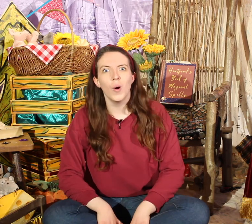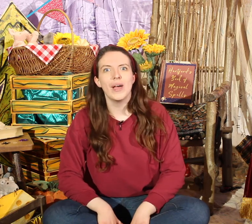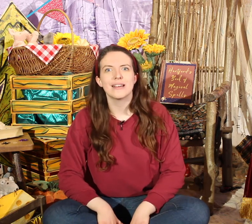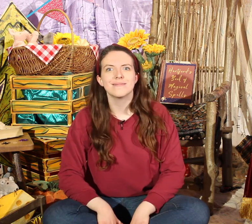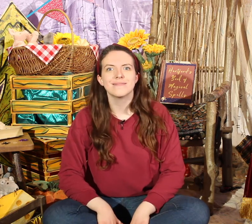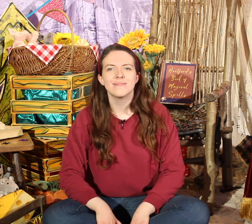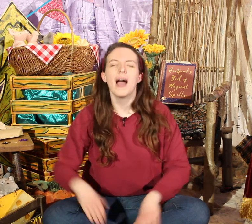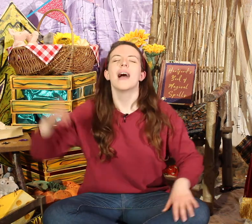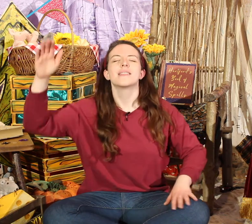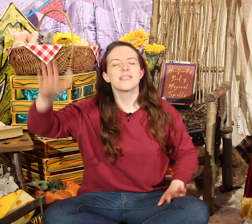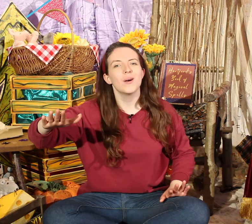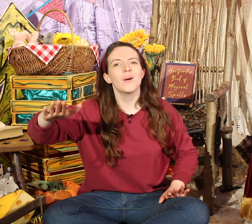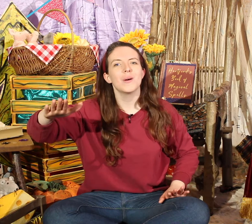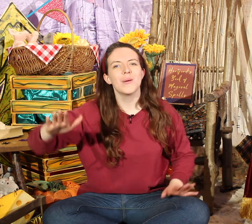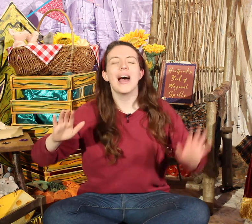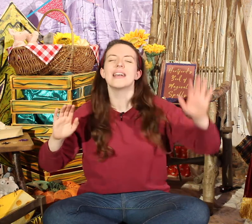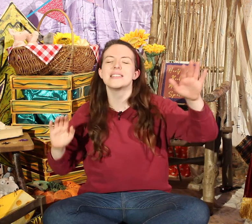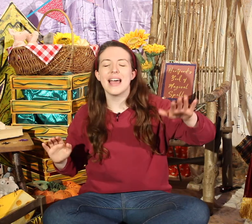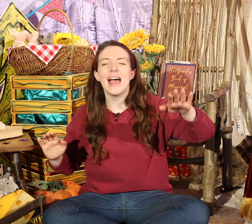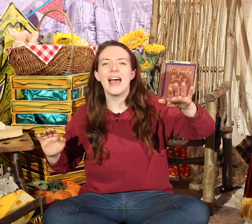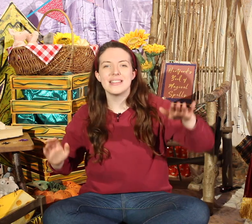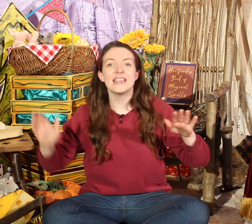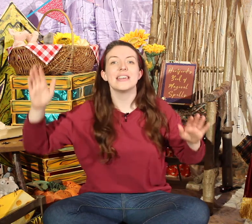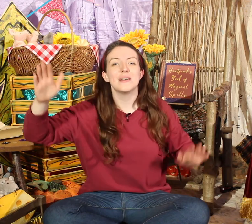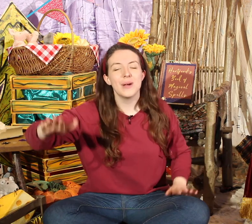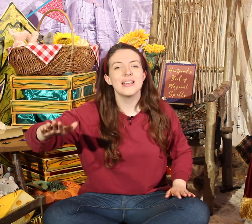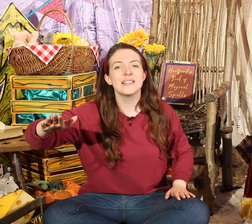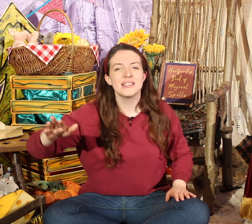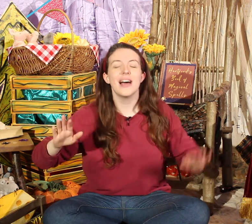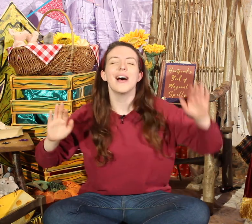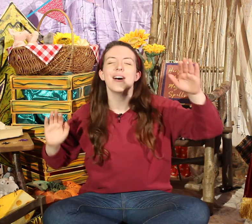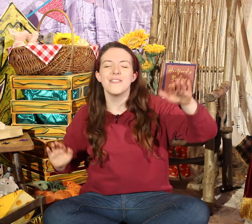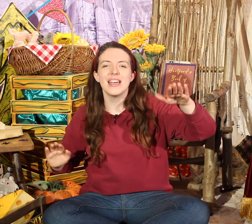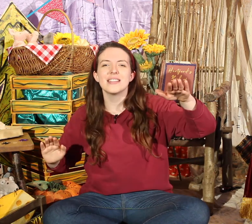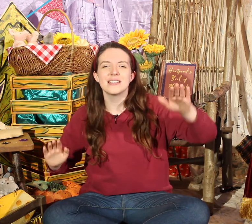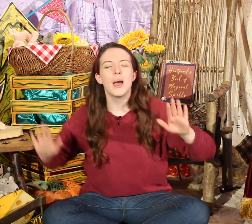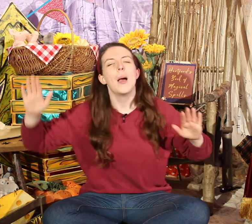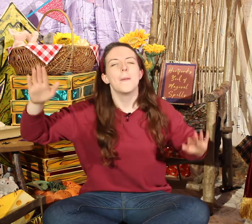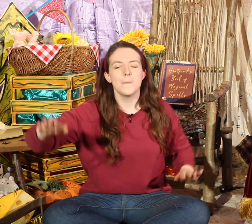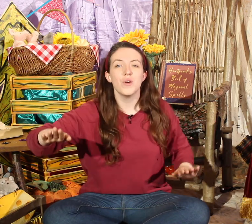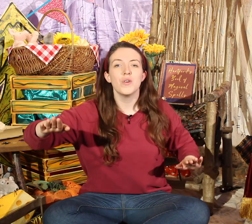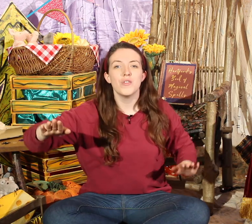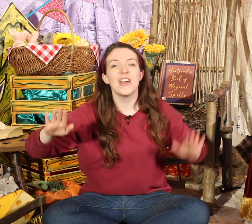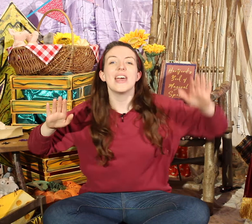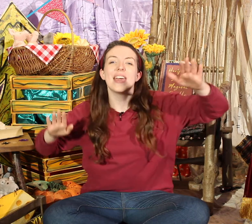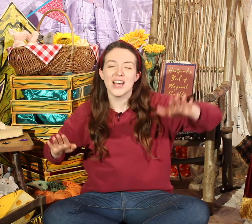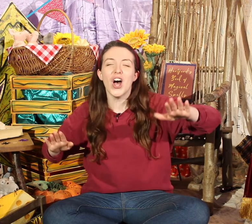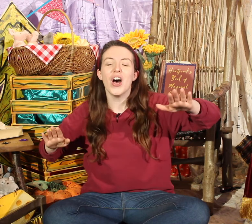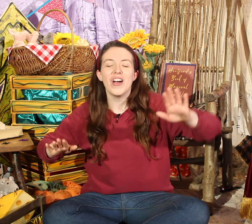going. Slow and steady wins the race, moving on